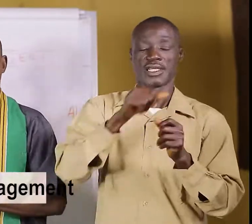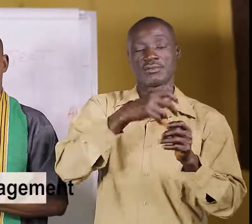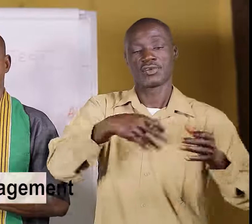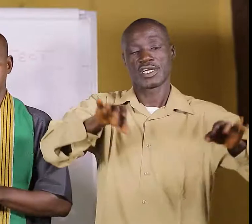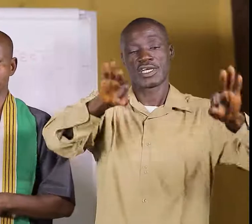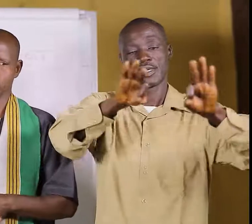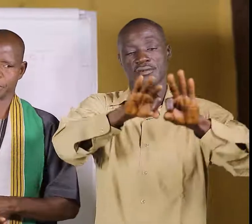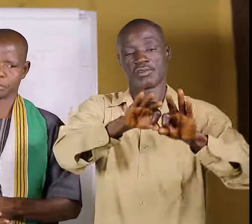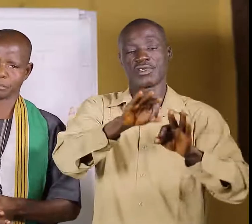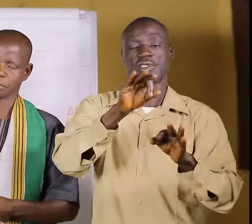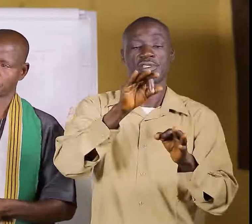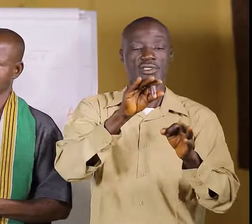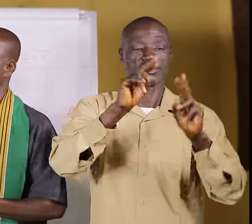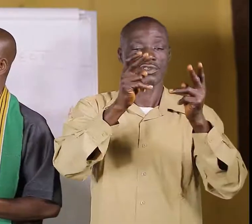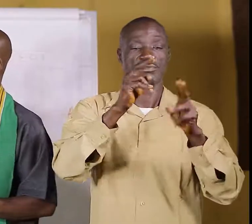topic known as poultry.